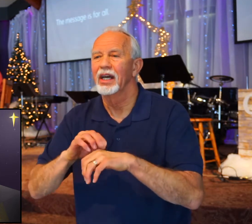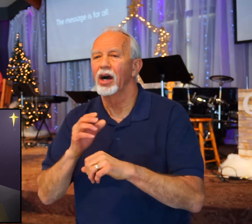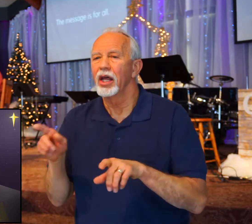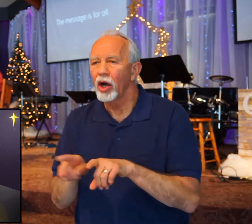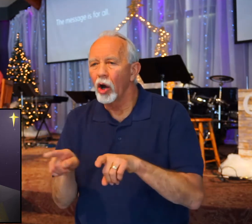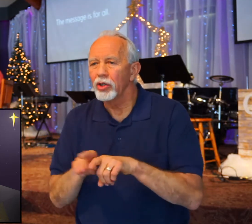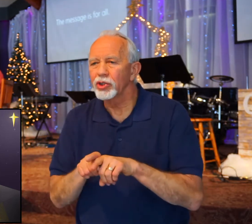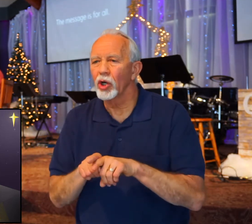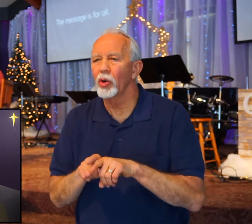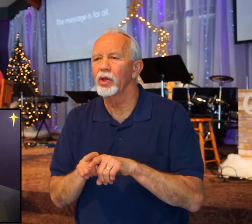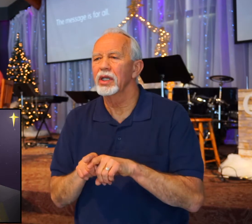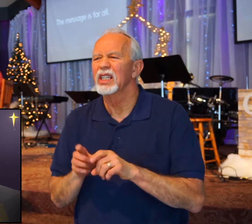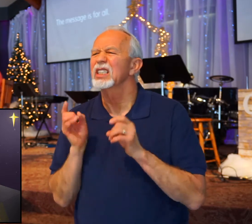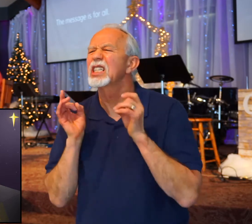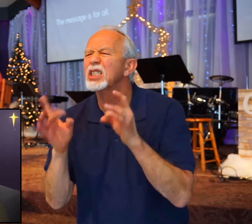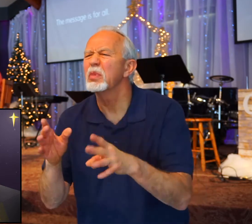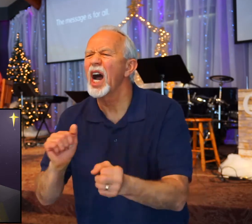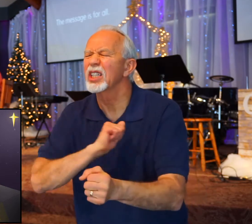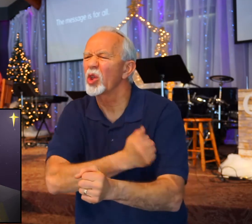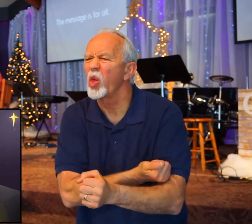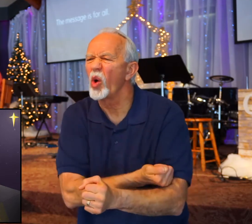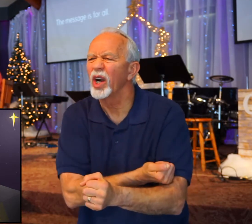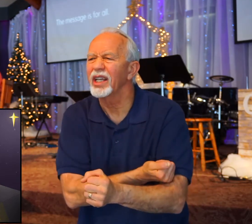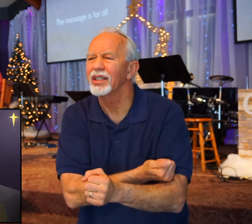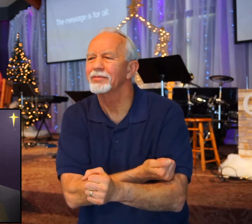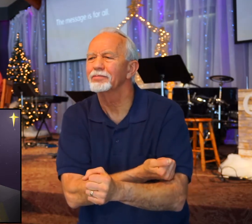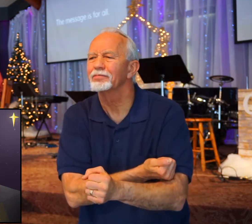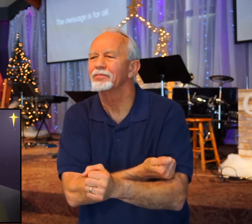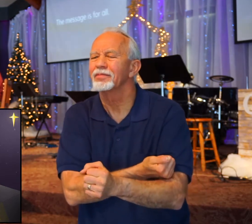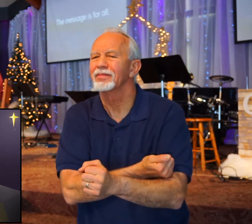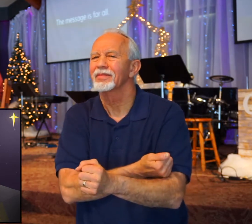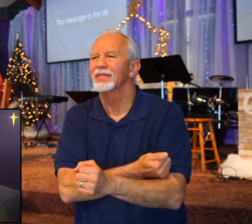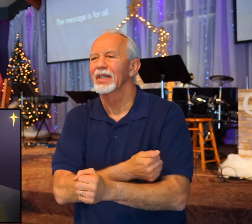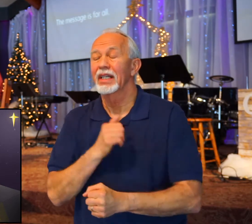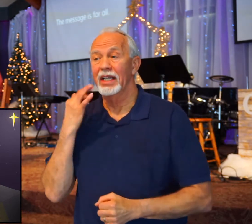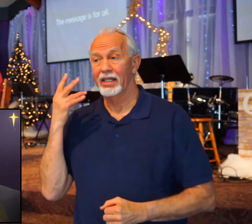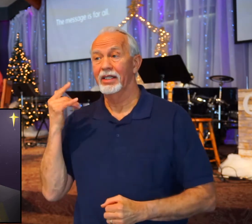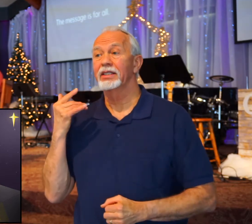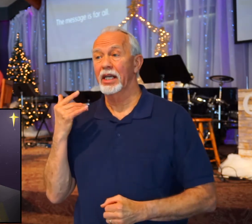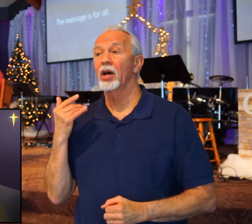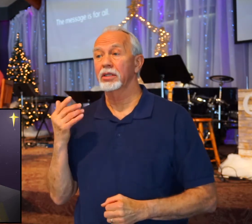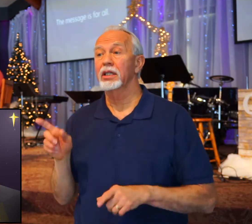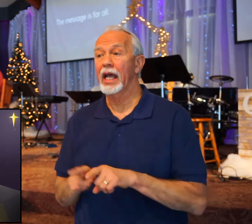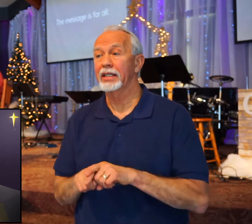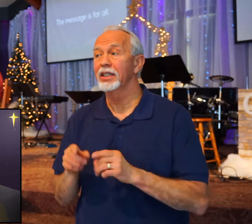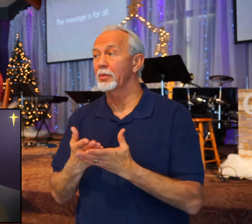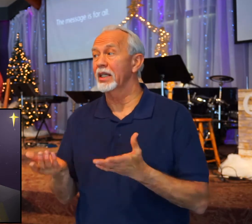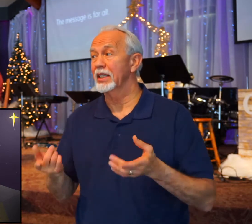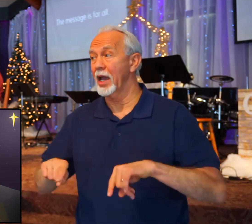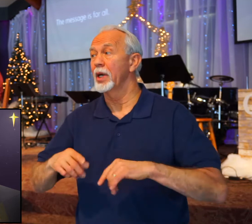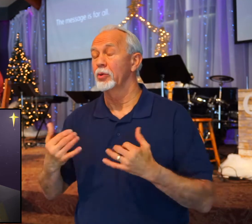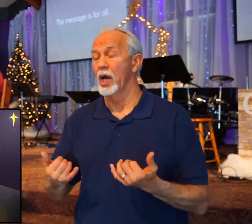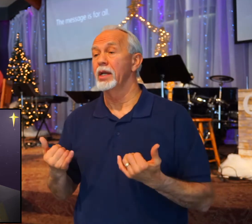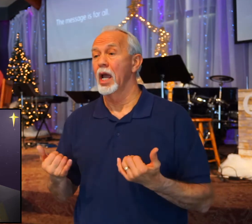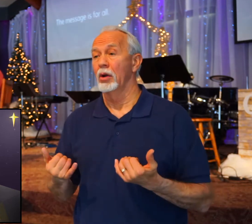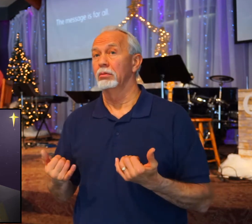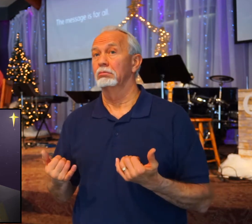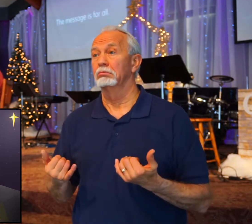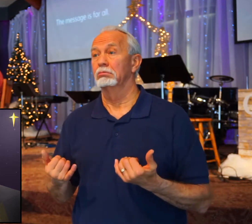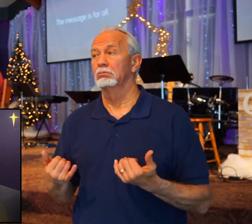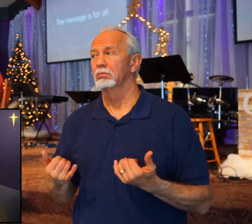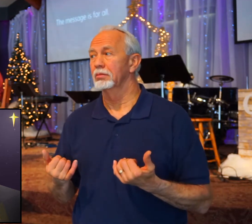also despised authority. Does that sound familiar to anyone here? Does that sound like